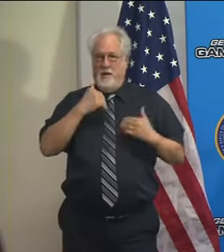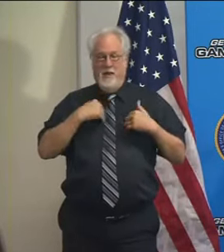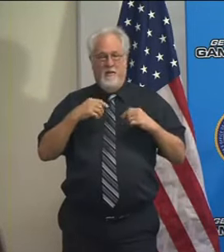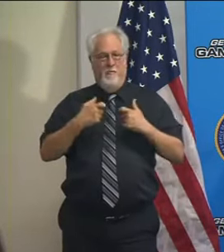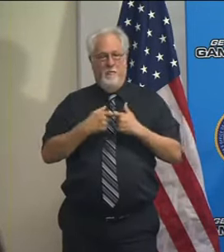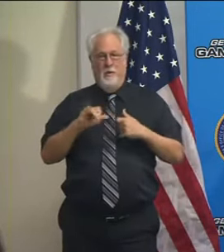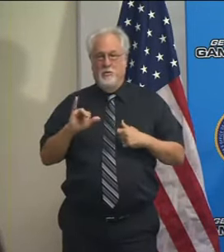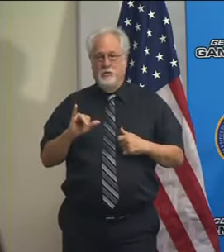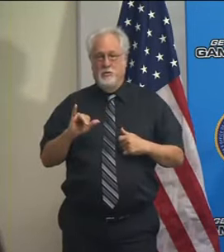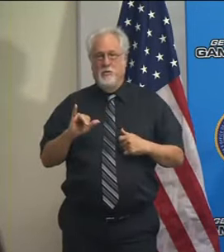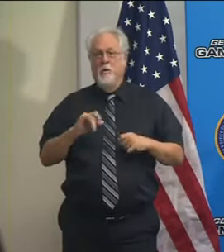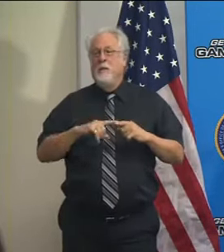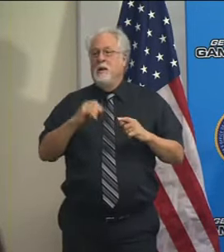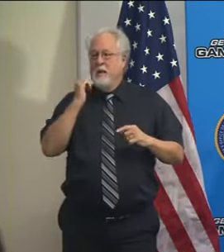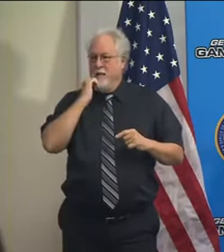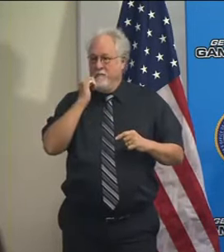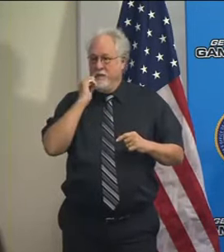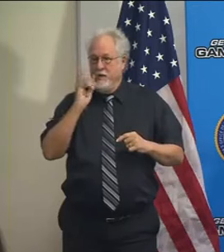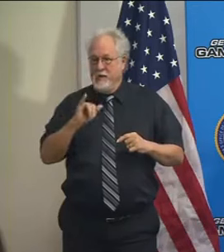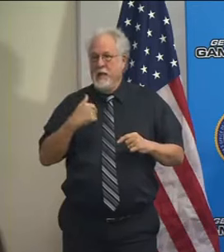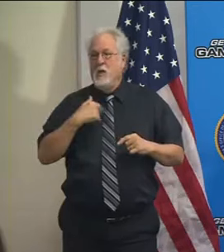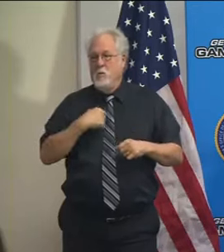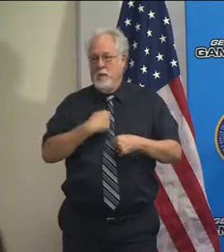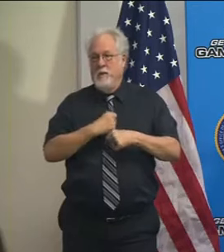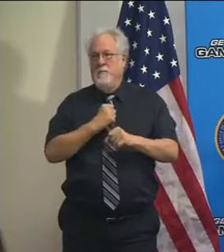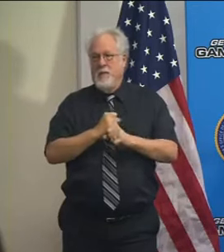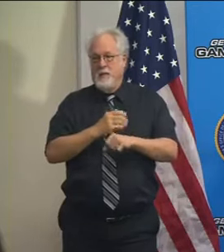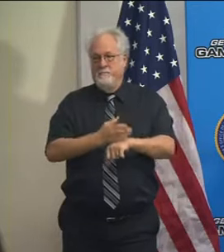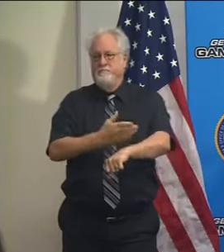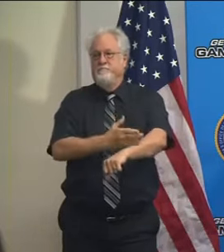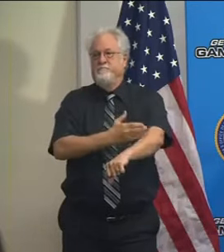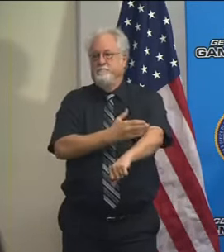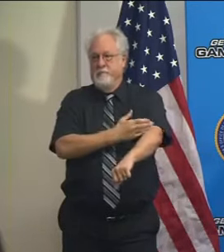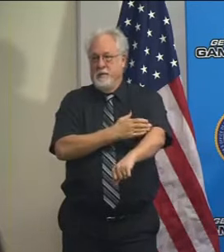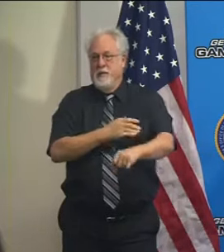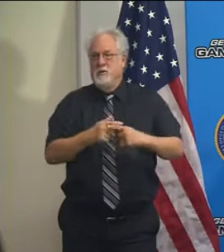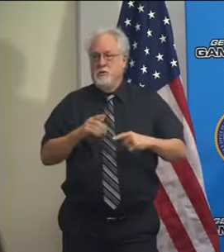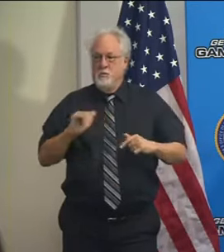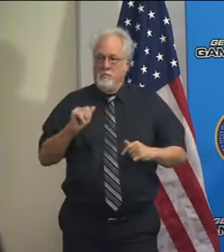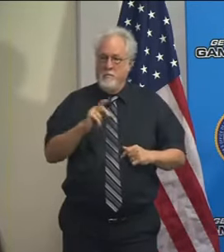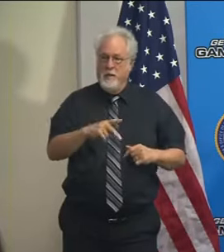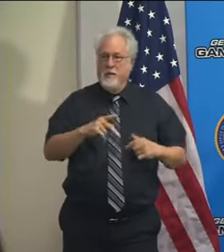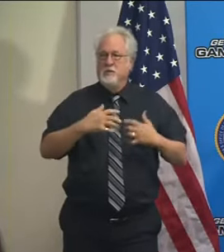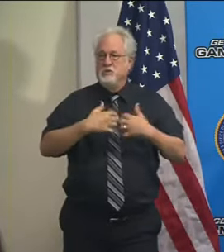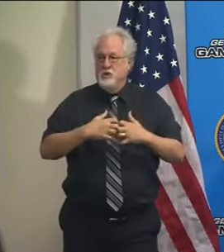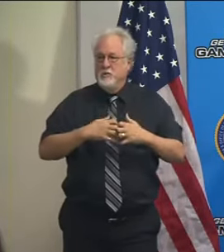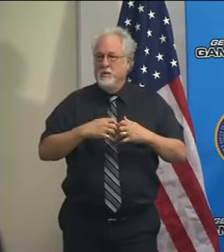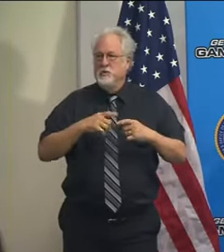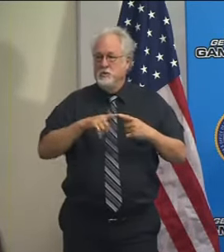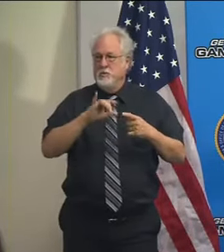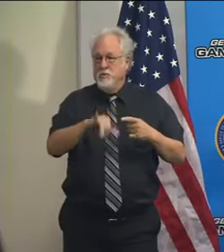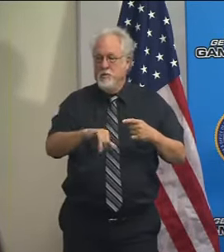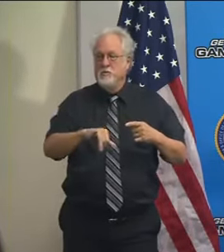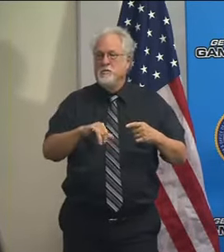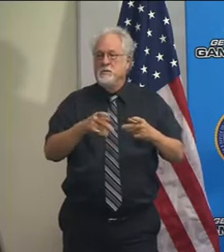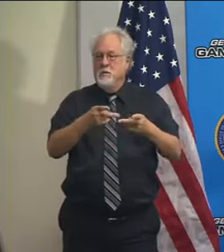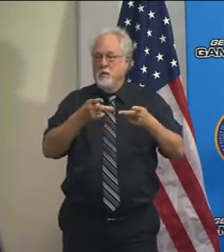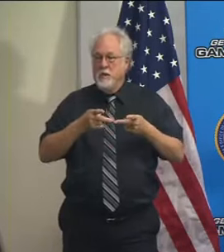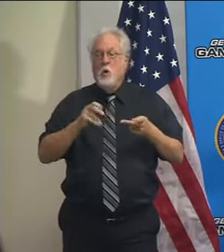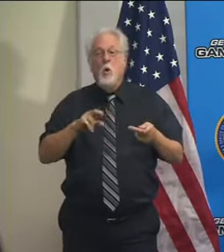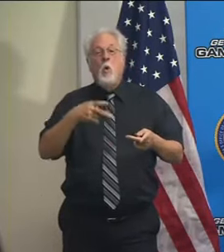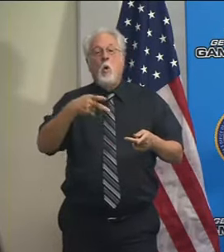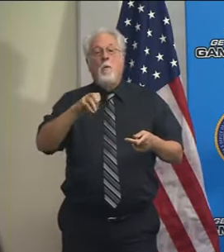either, although every day we're making considerable progress in getting generators to those locations, or the